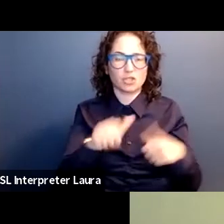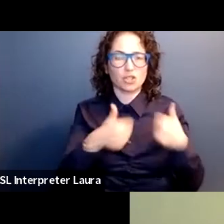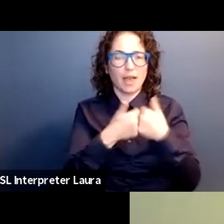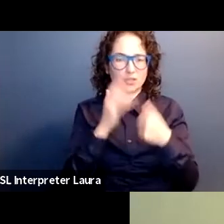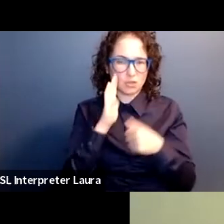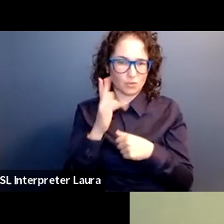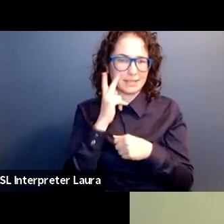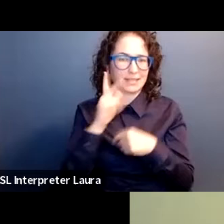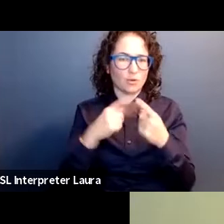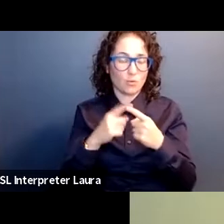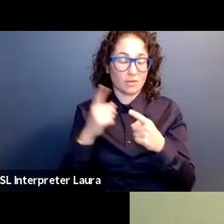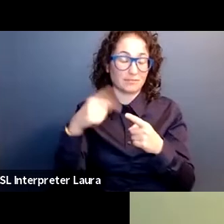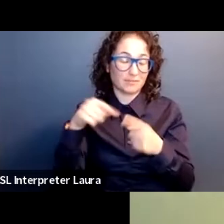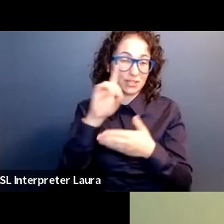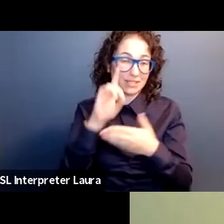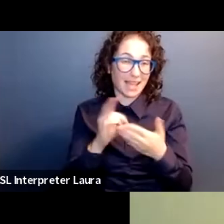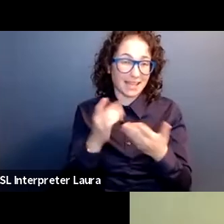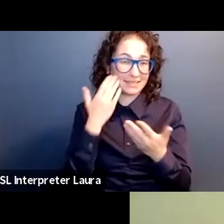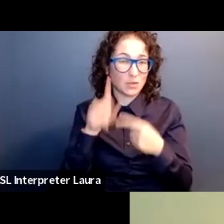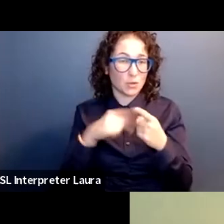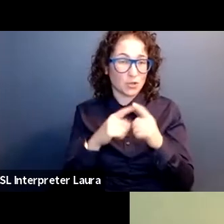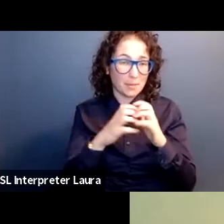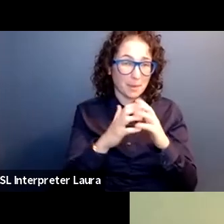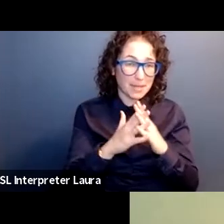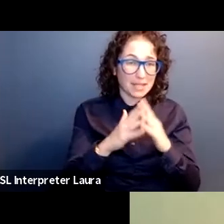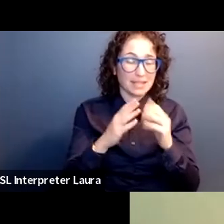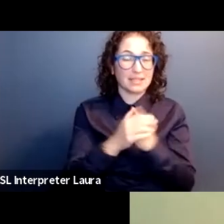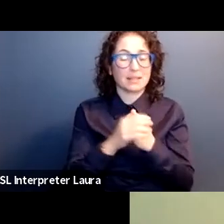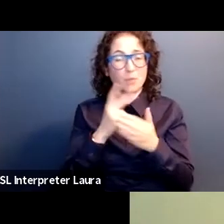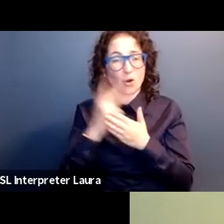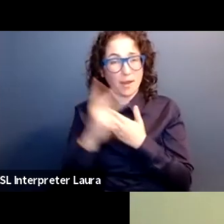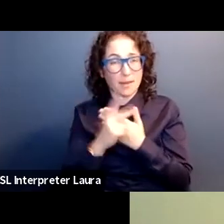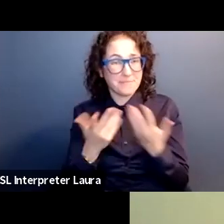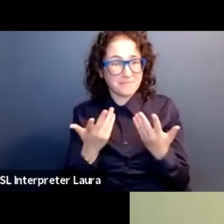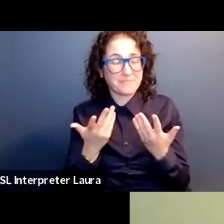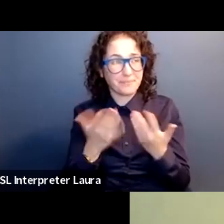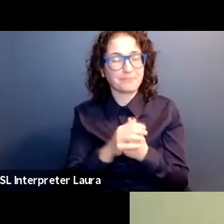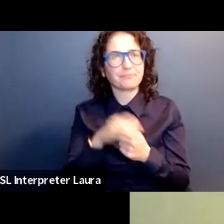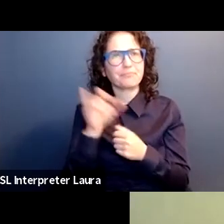you are designing and we are implementing and in programming. And that's why we also